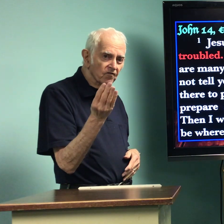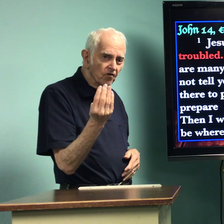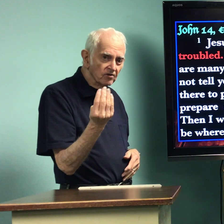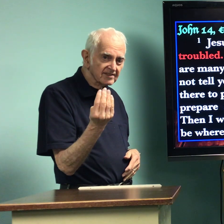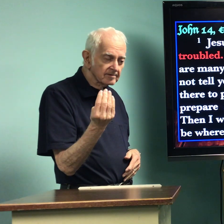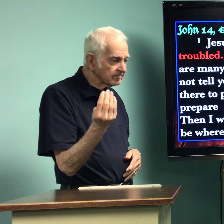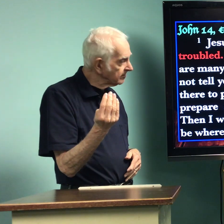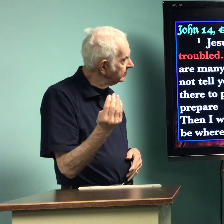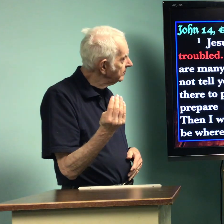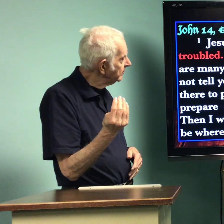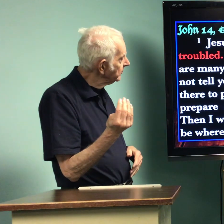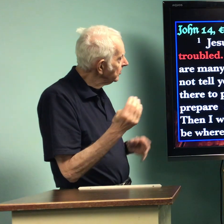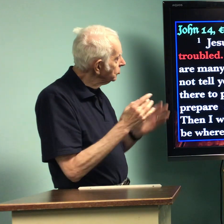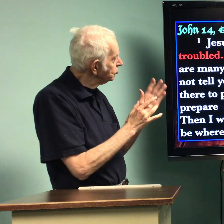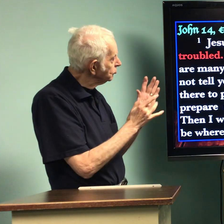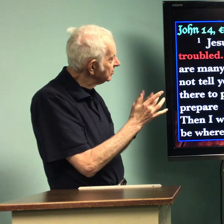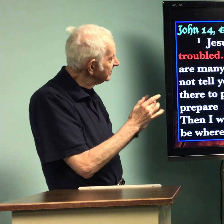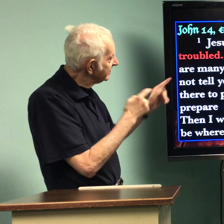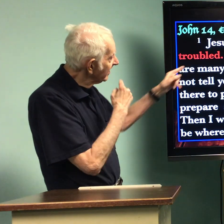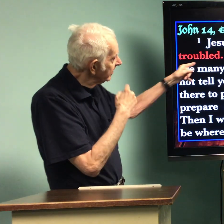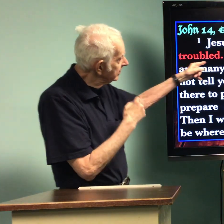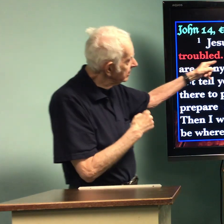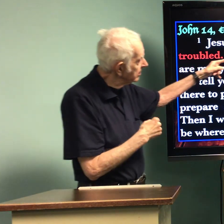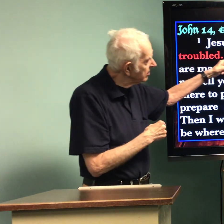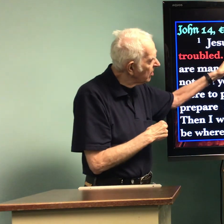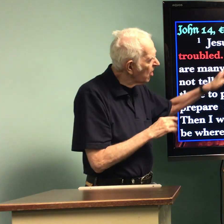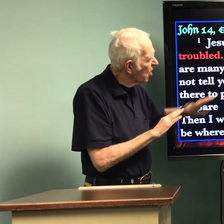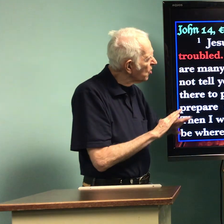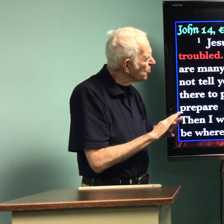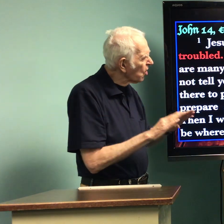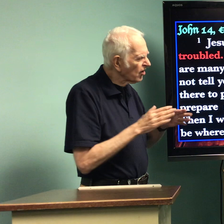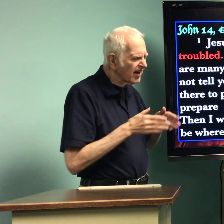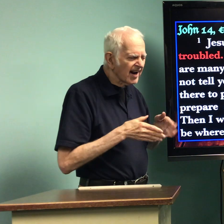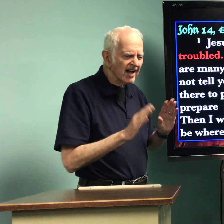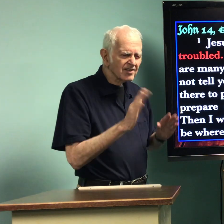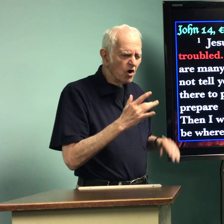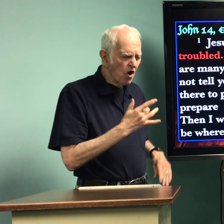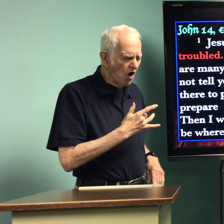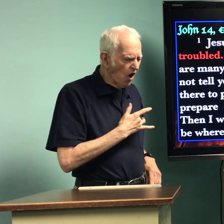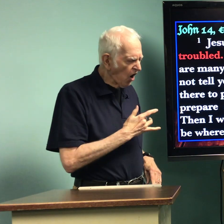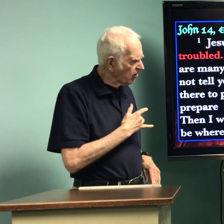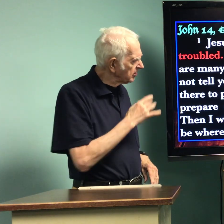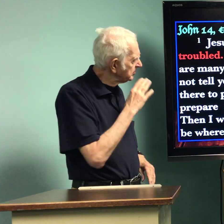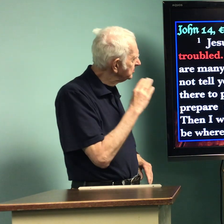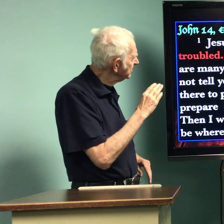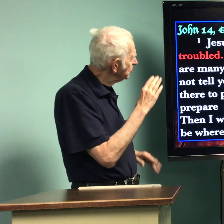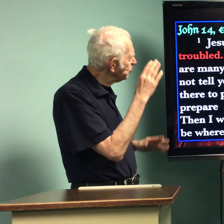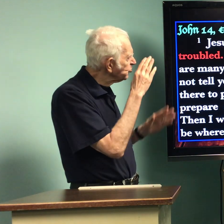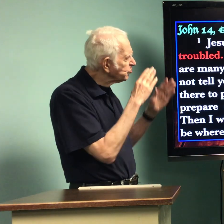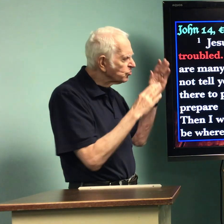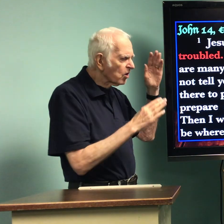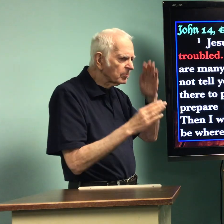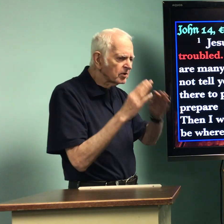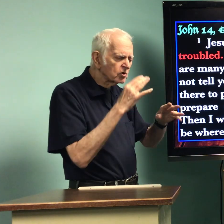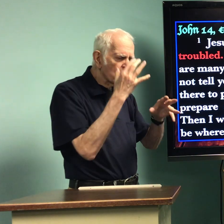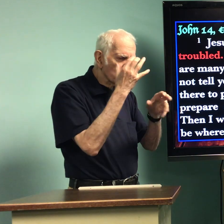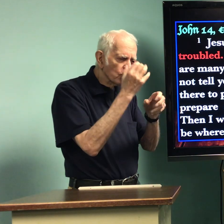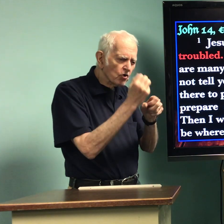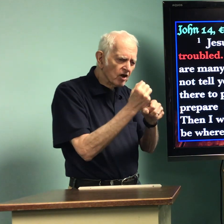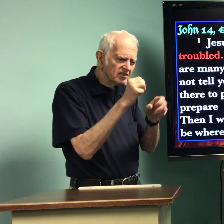John chapter 14. Jesus said, "Don't let your hearts be troubled.